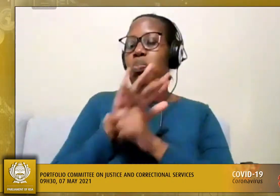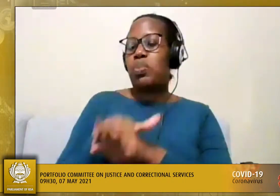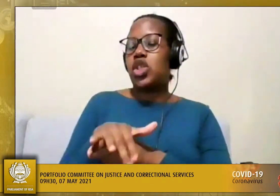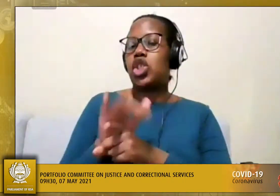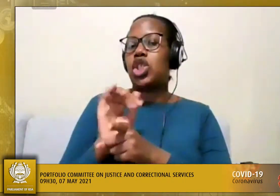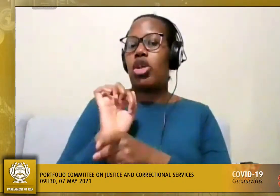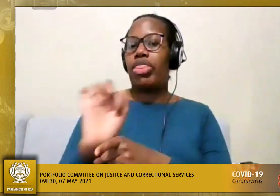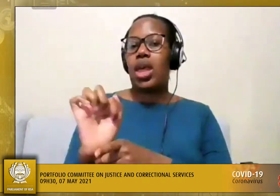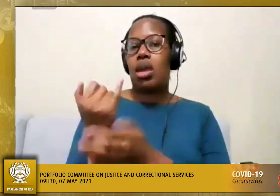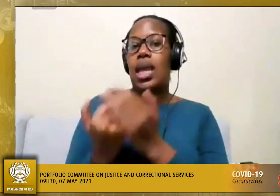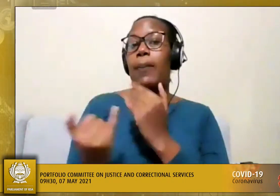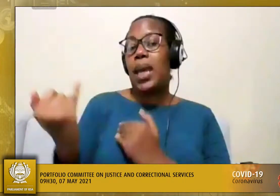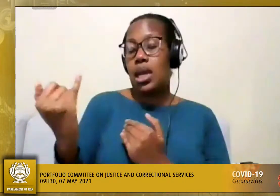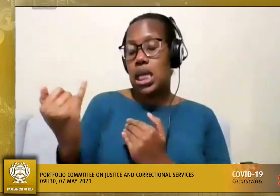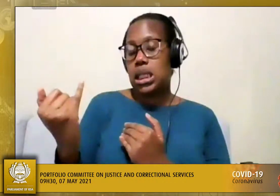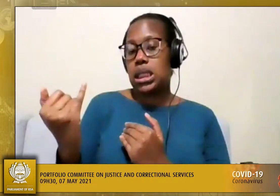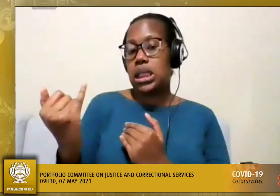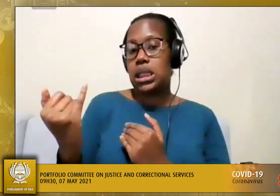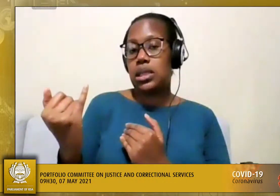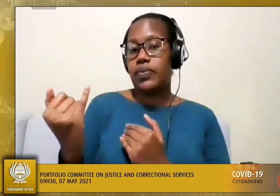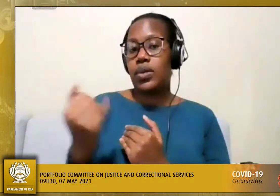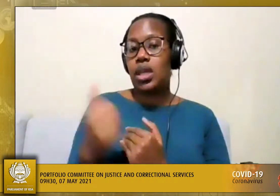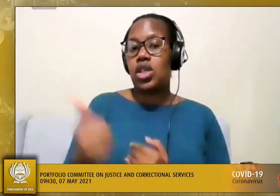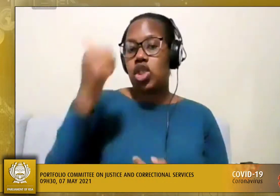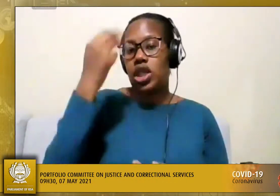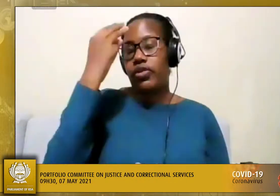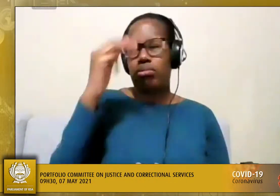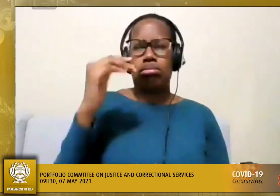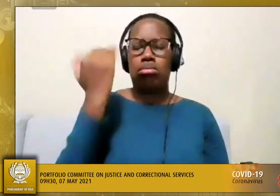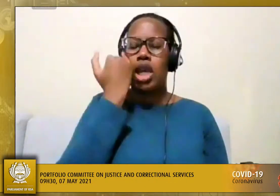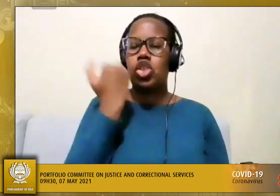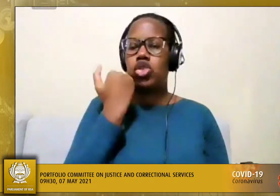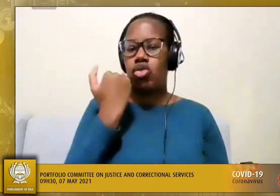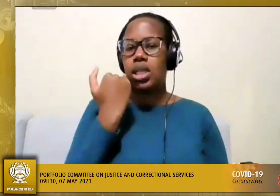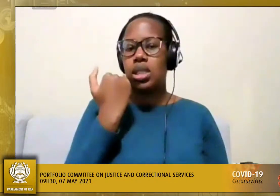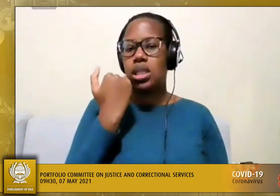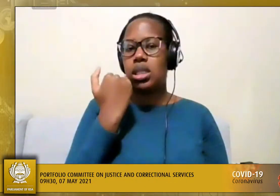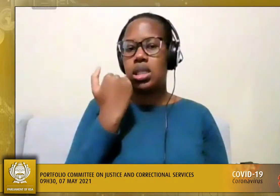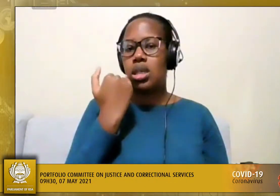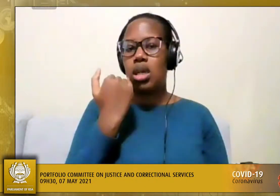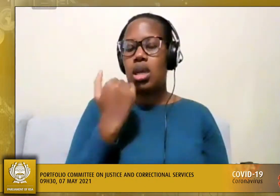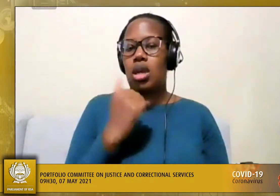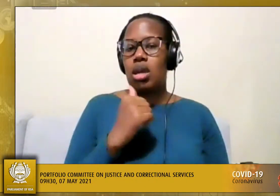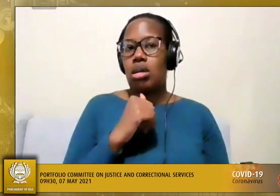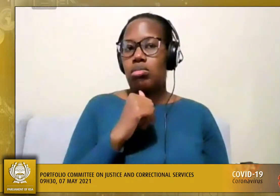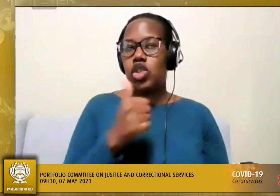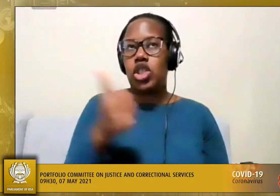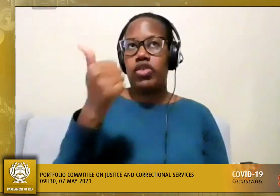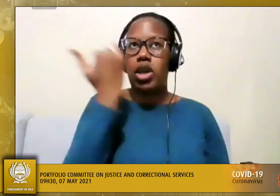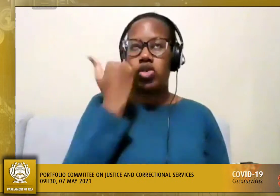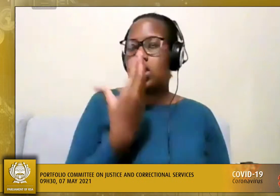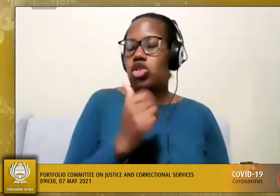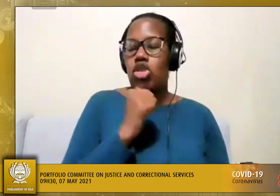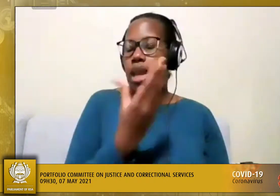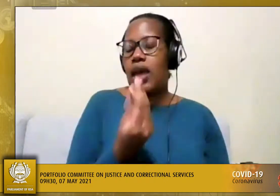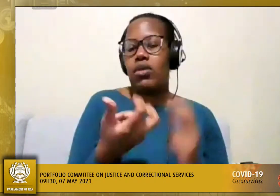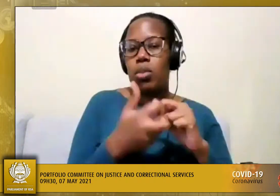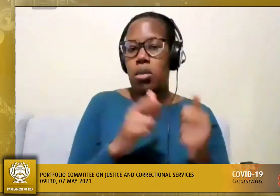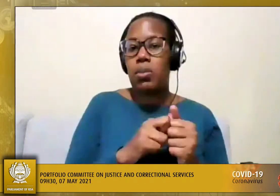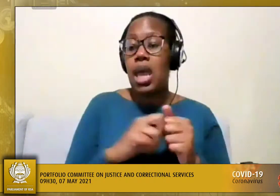their independence um the chief magistrates are um have don't have those problems I have challenged the